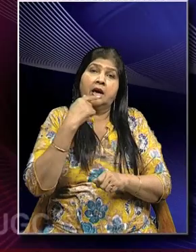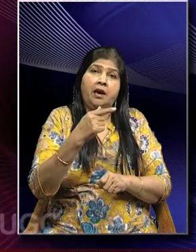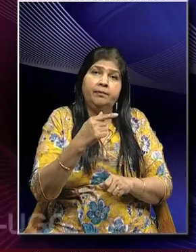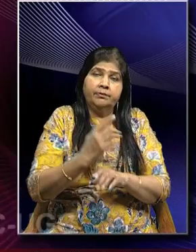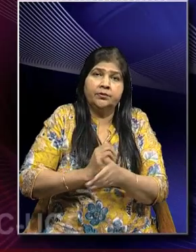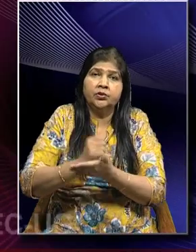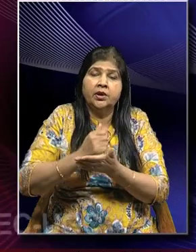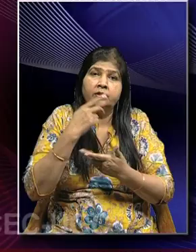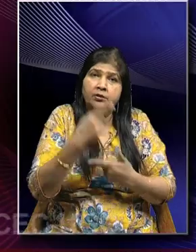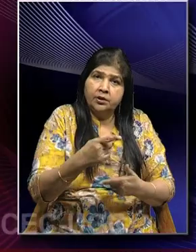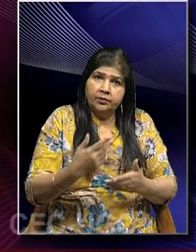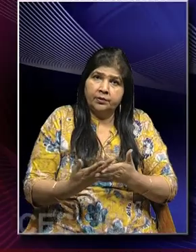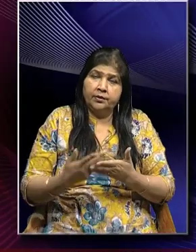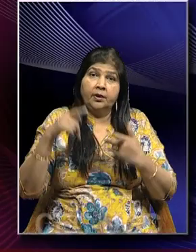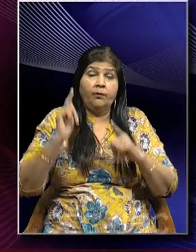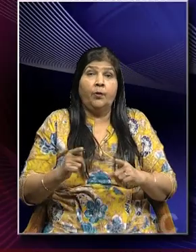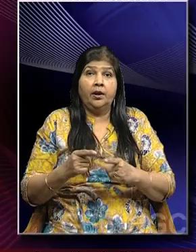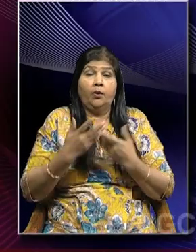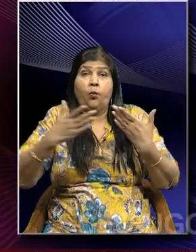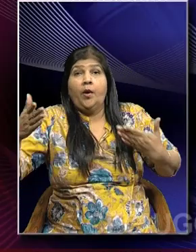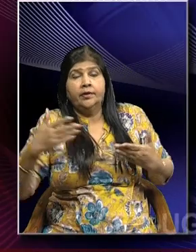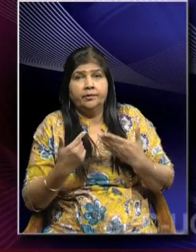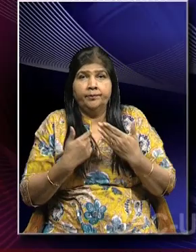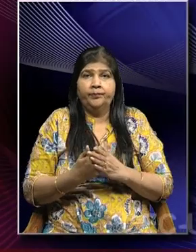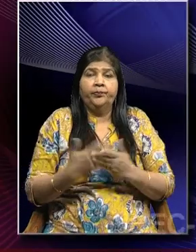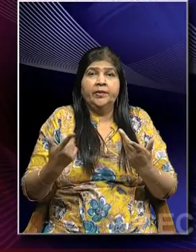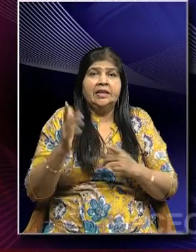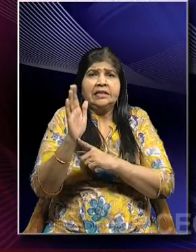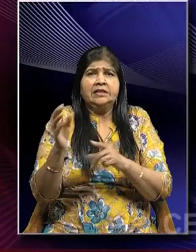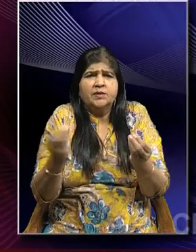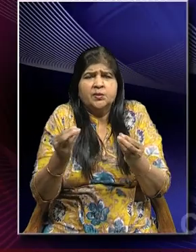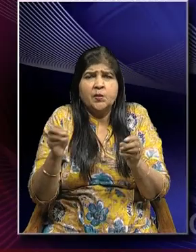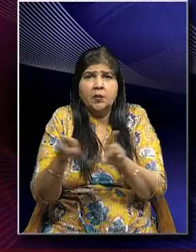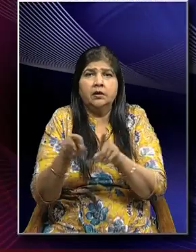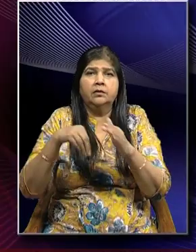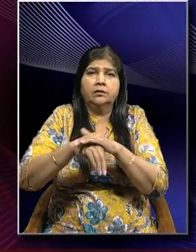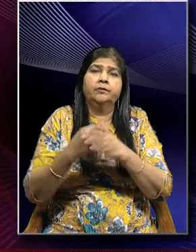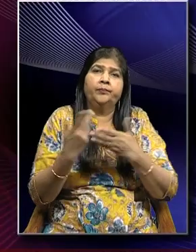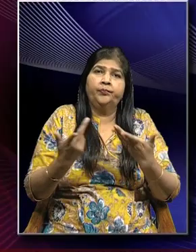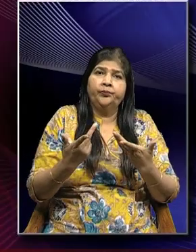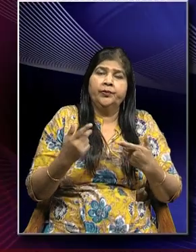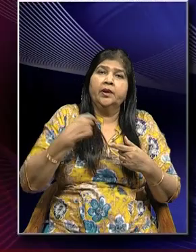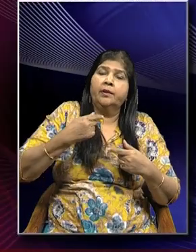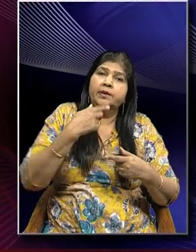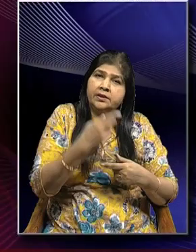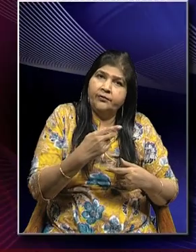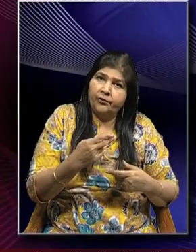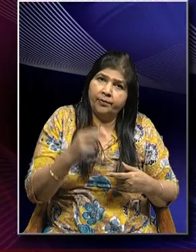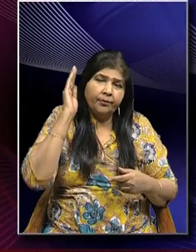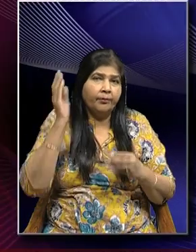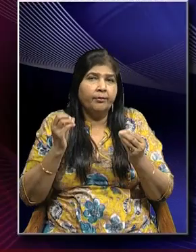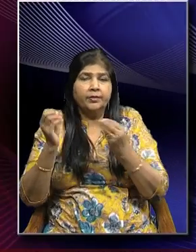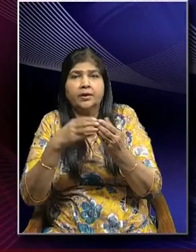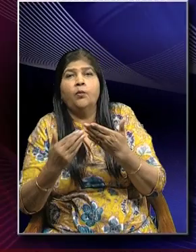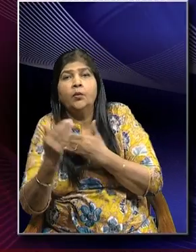to tell you that it is very wide, and these examples are able to tell us that to what